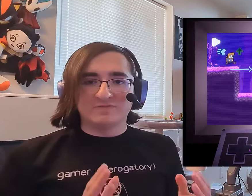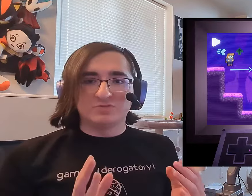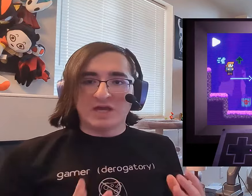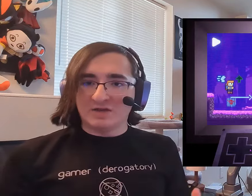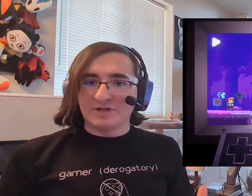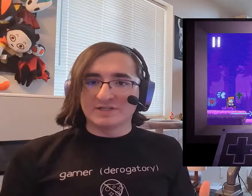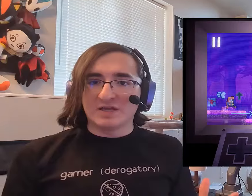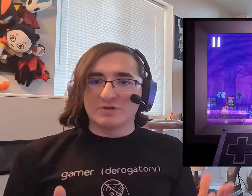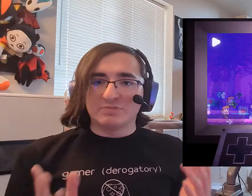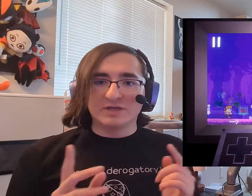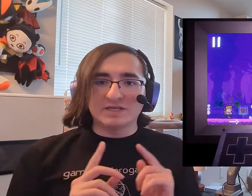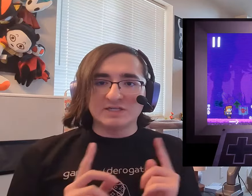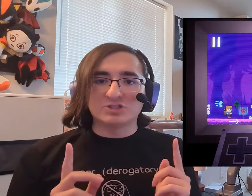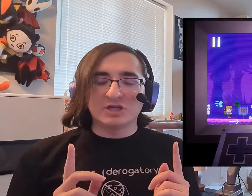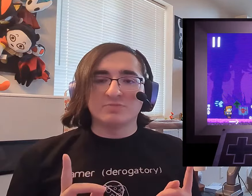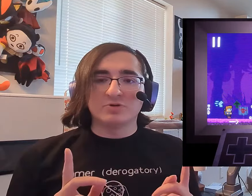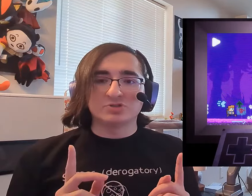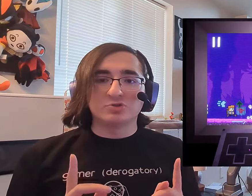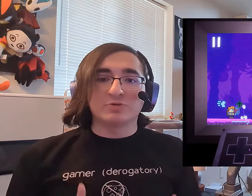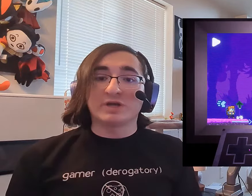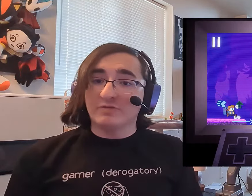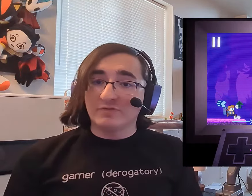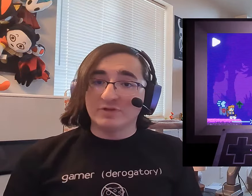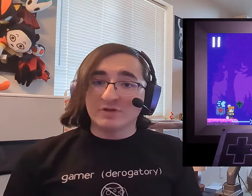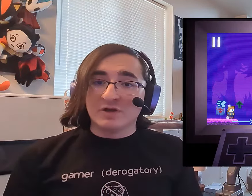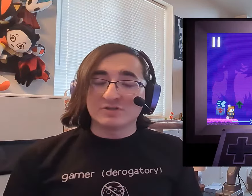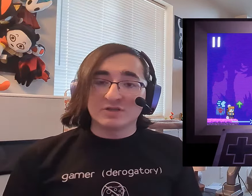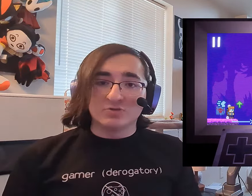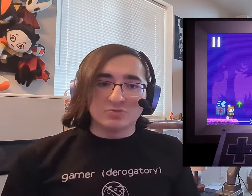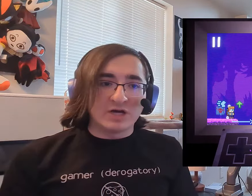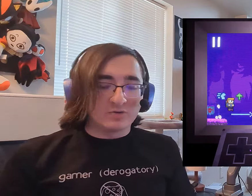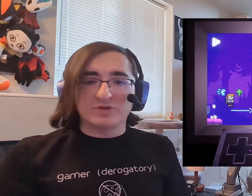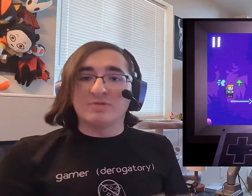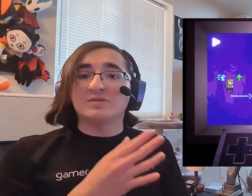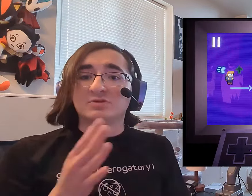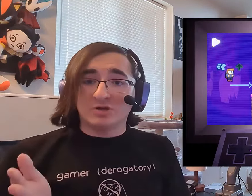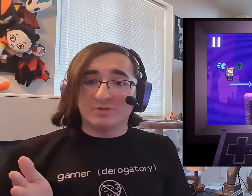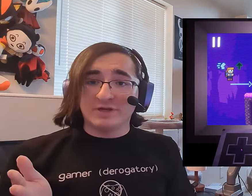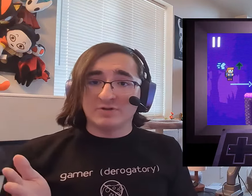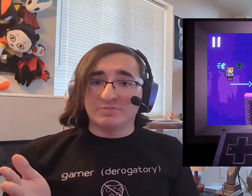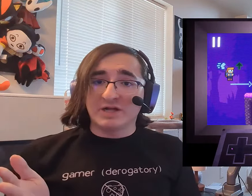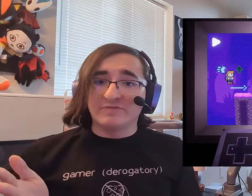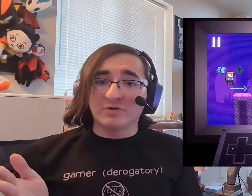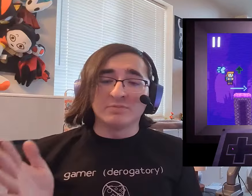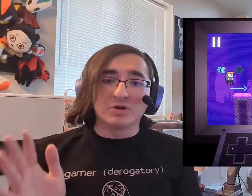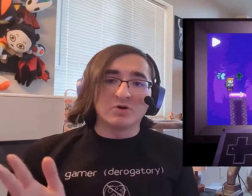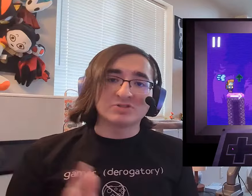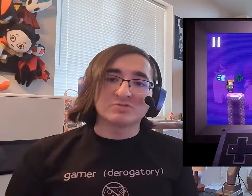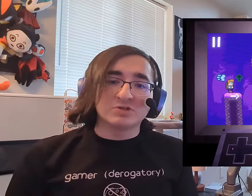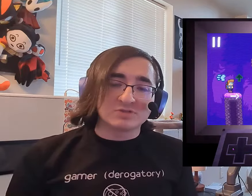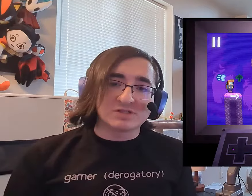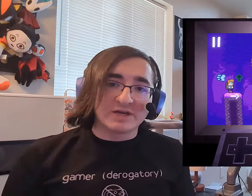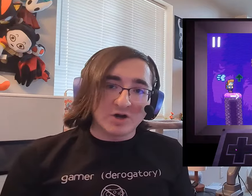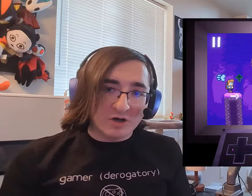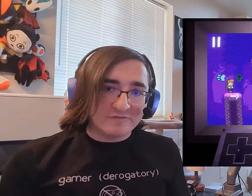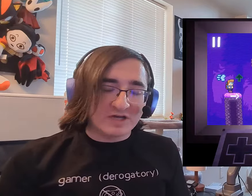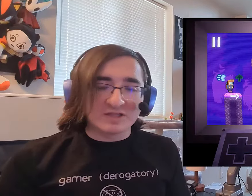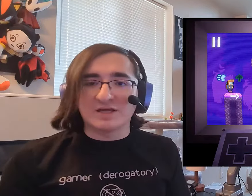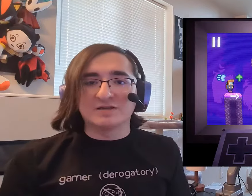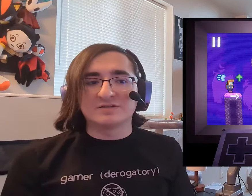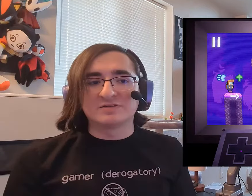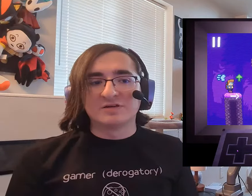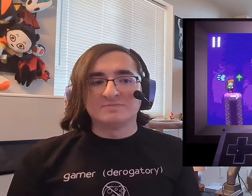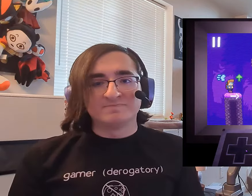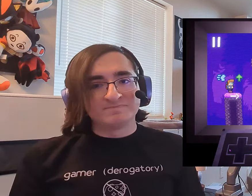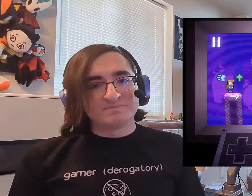you have to analyze them and pick each input super carefully so that you not only make the jump, land on the platform, but also don't slide off at